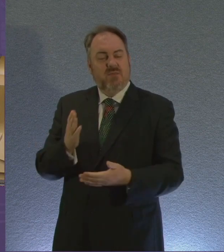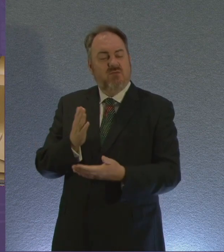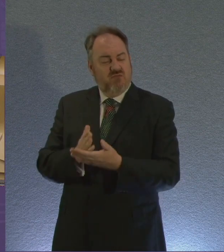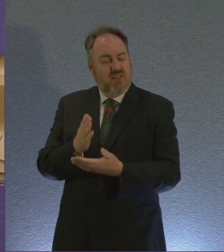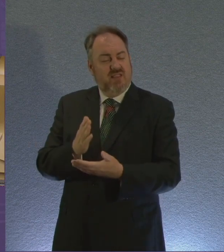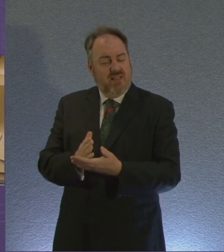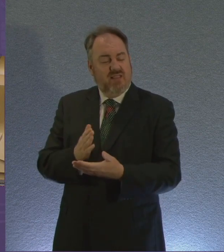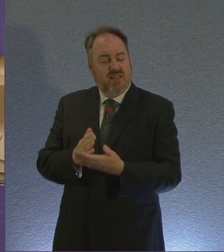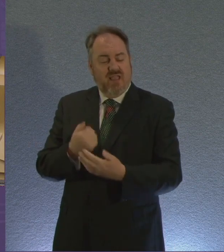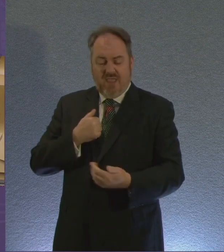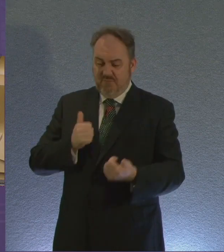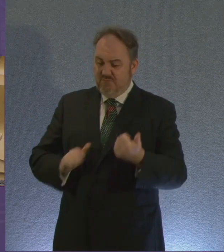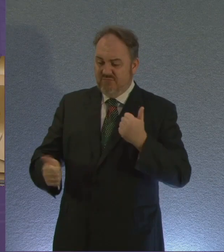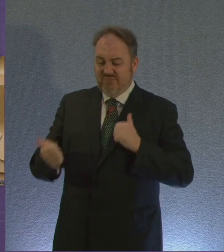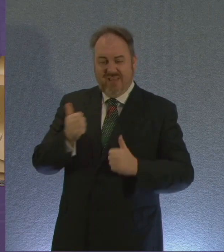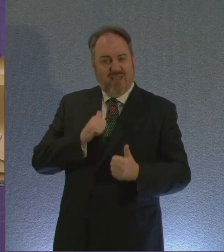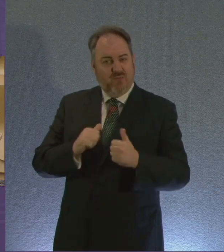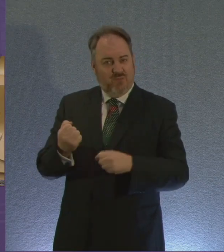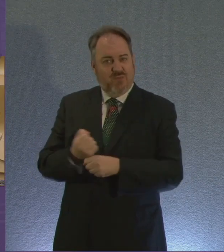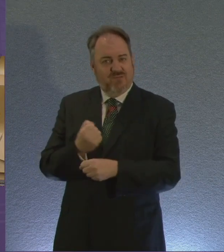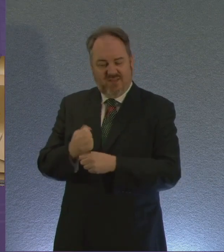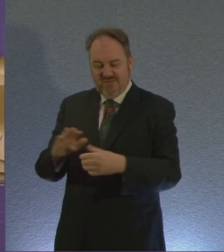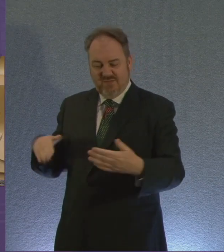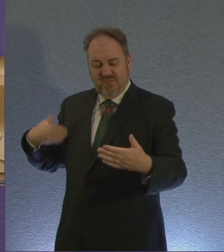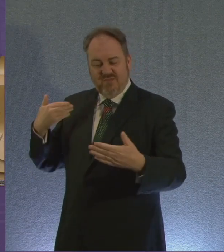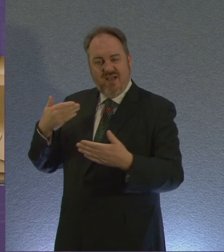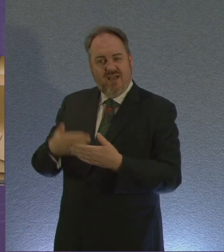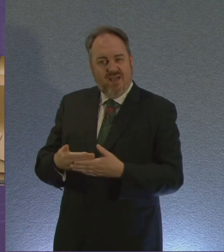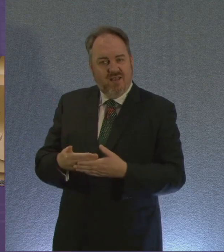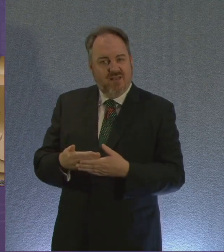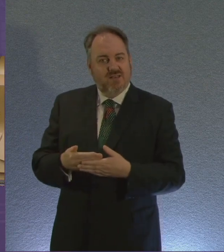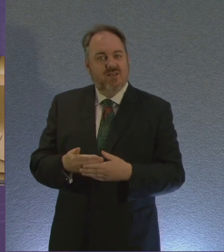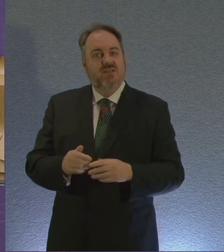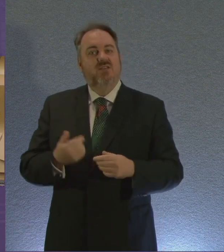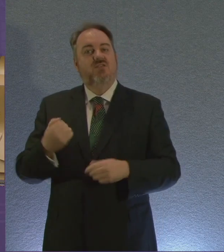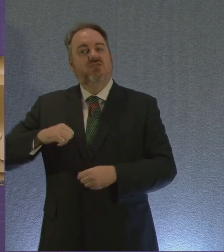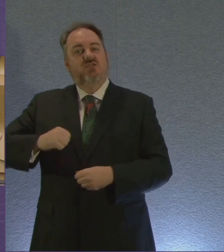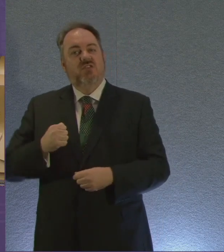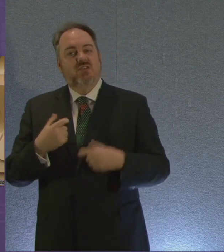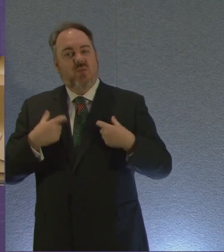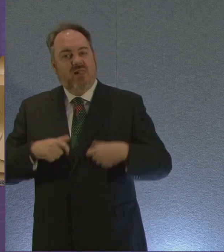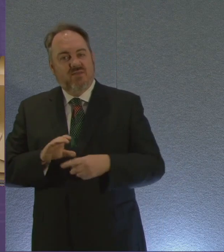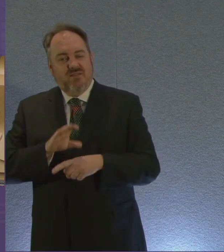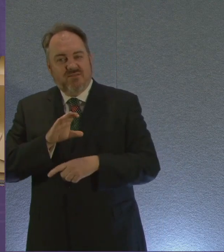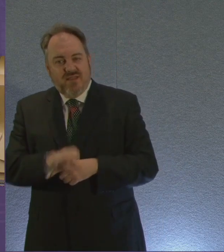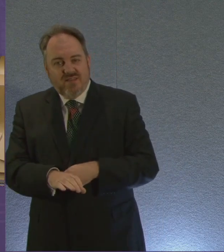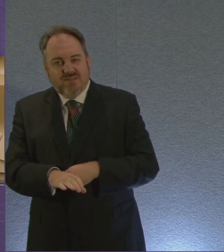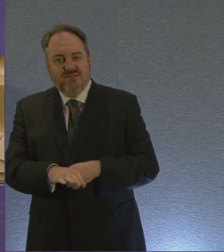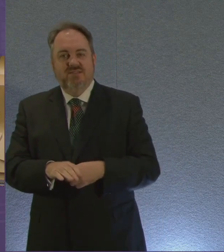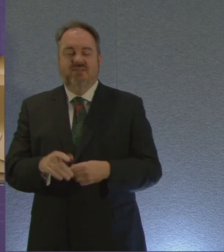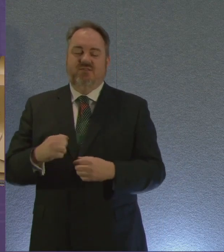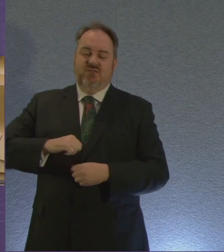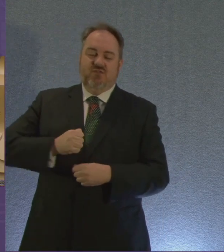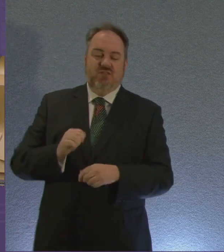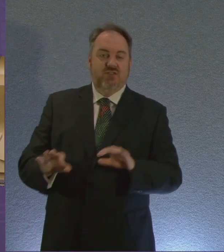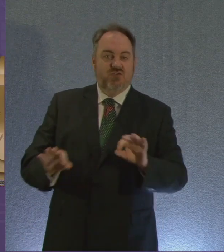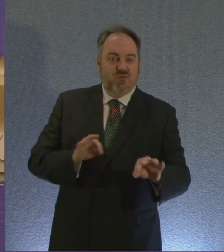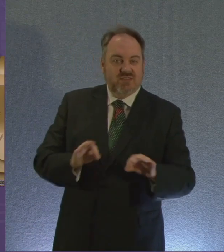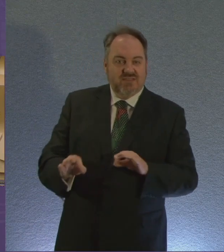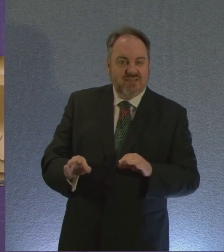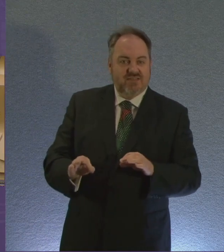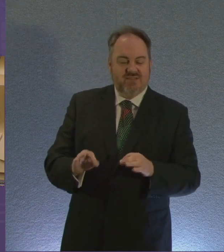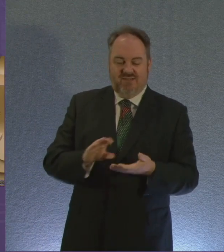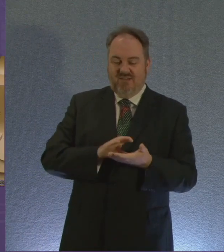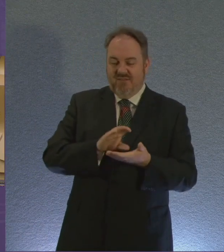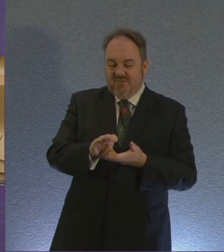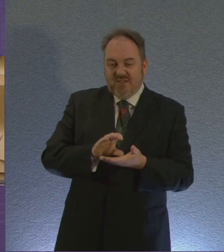proud of what we have already achieved. The Scottish Welfare Fund, discretionary housing payments, universal credit, Scottish choices are firmly established. And of